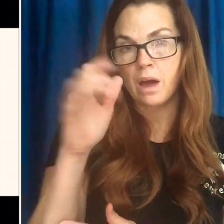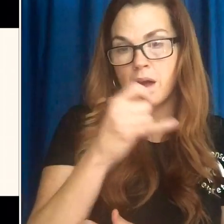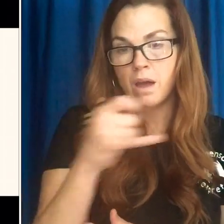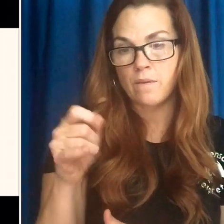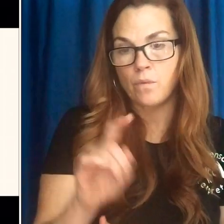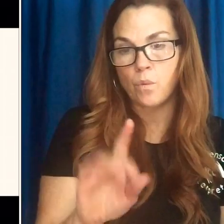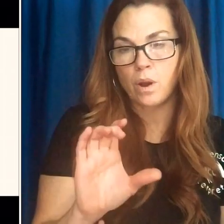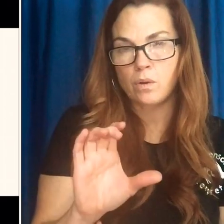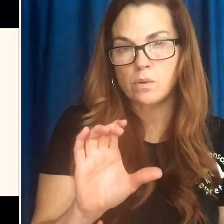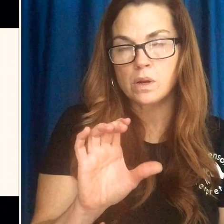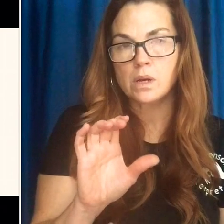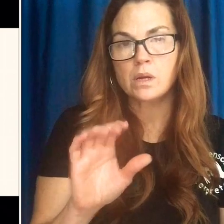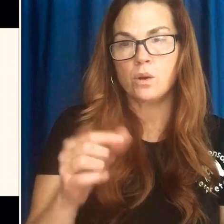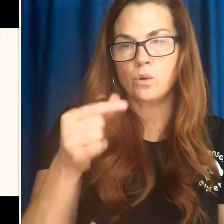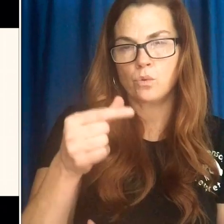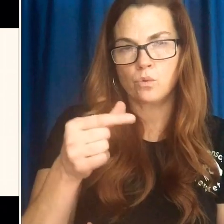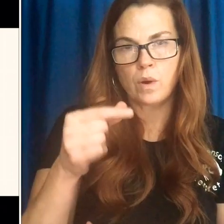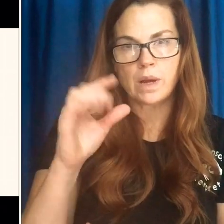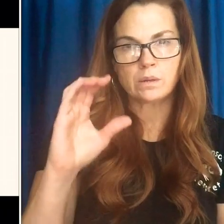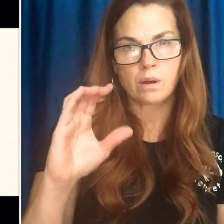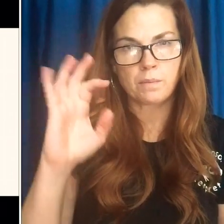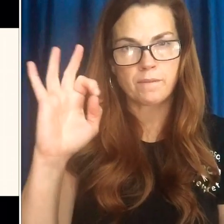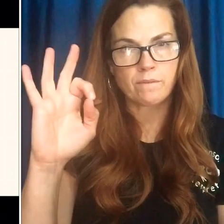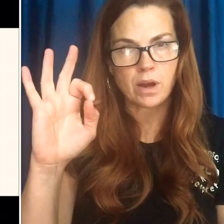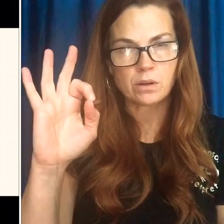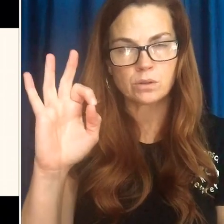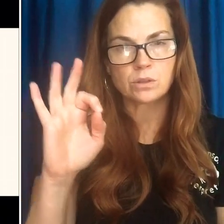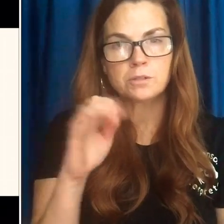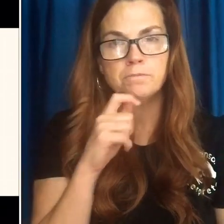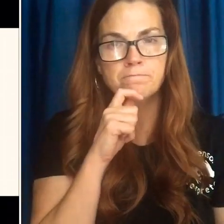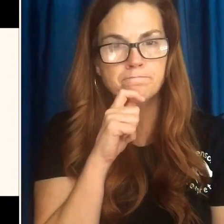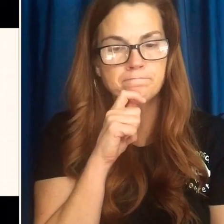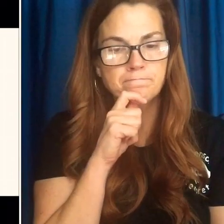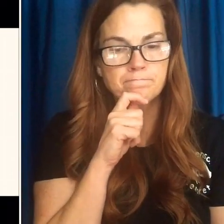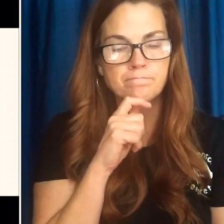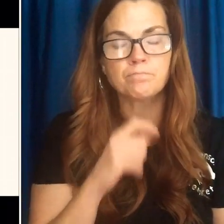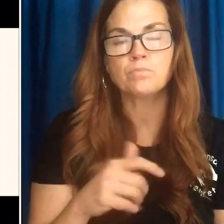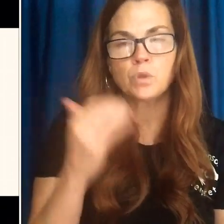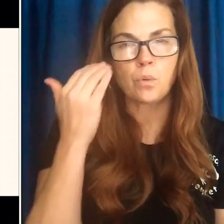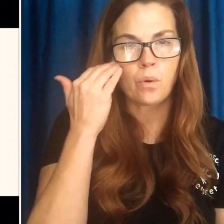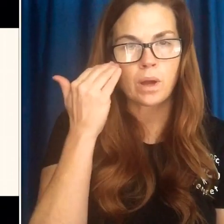greatest common factor. And I know that 35